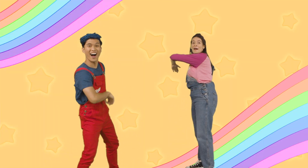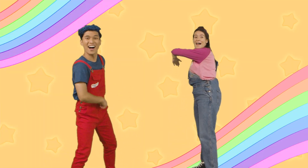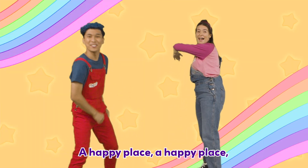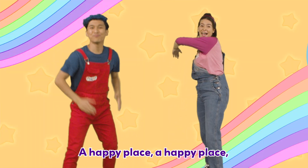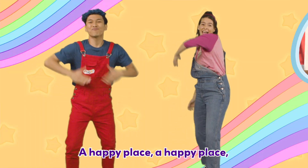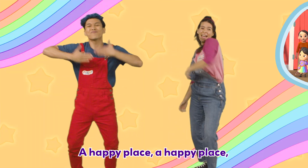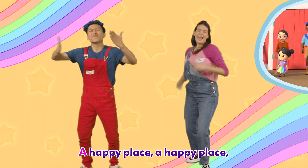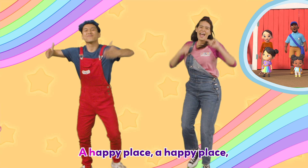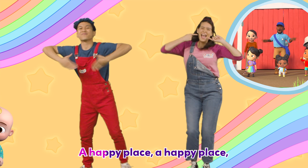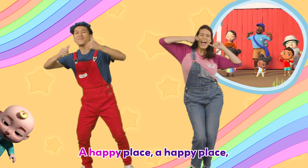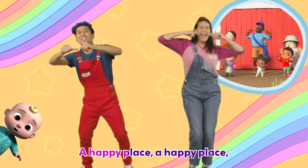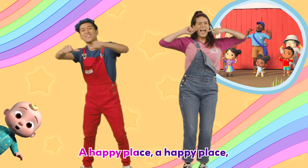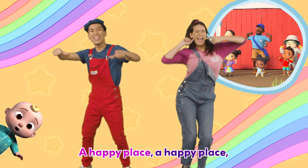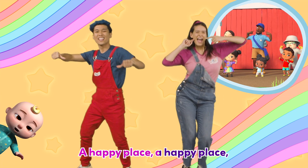A happy place.